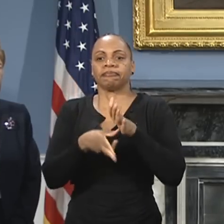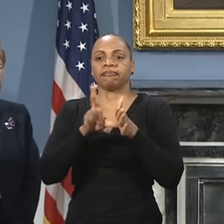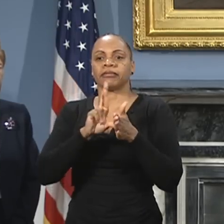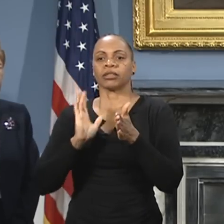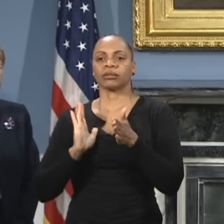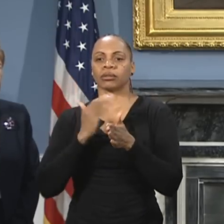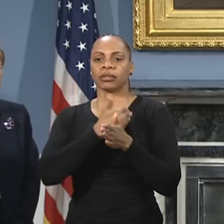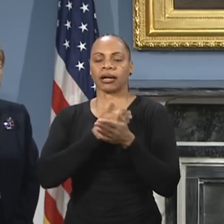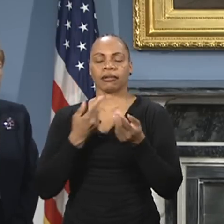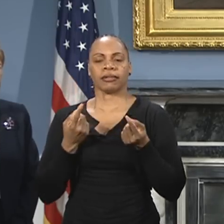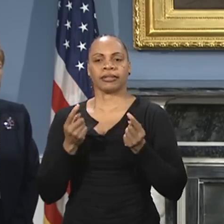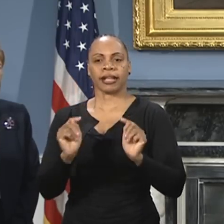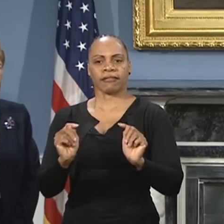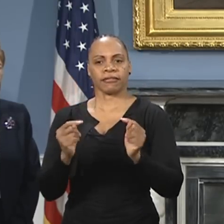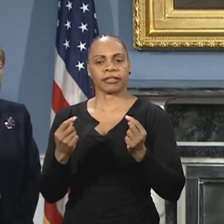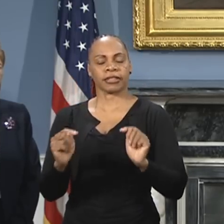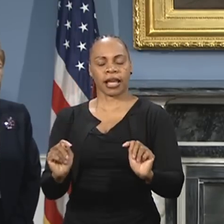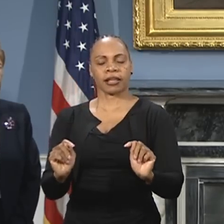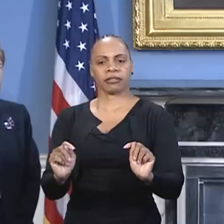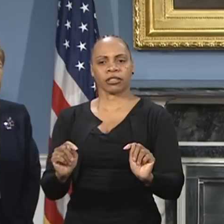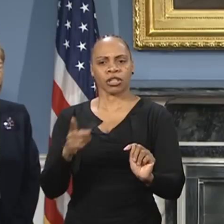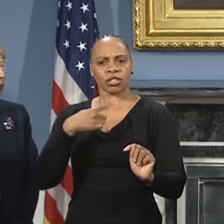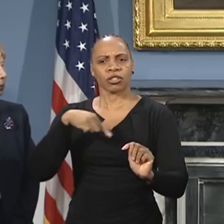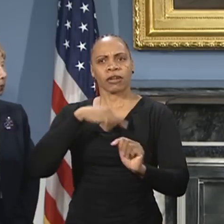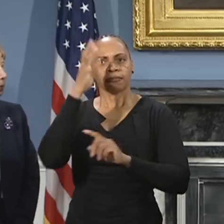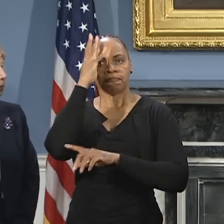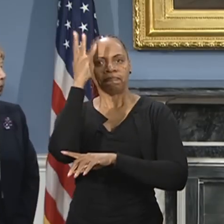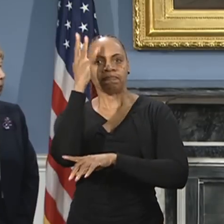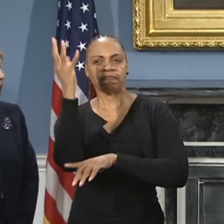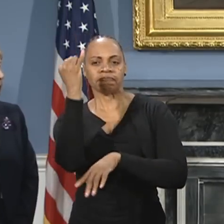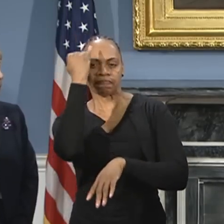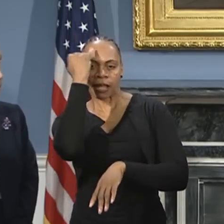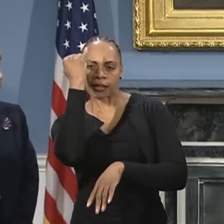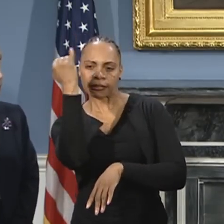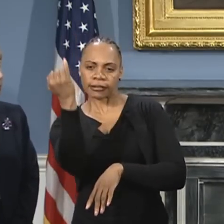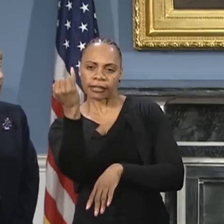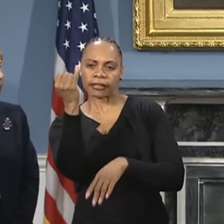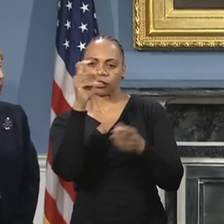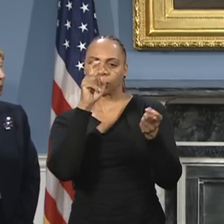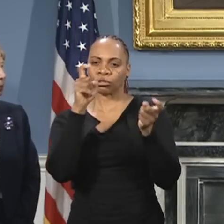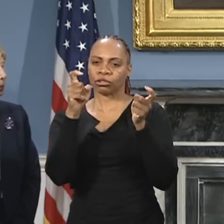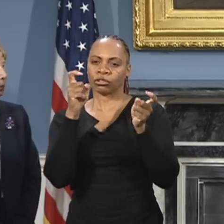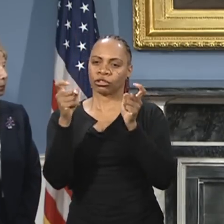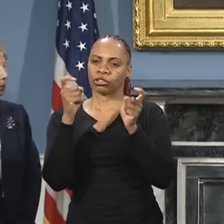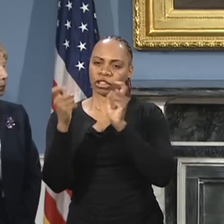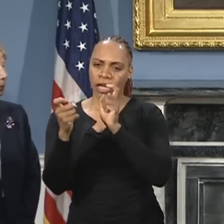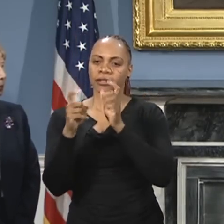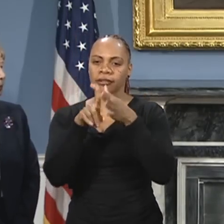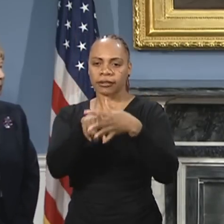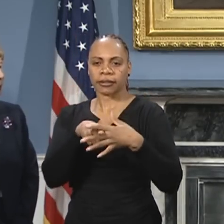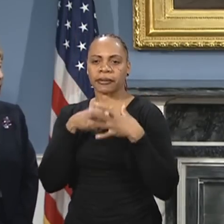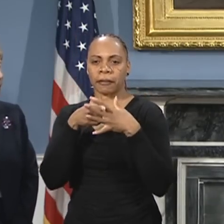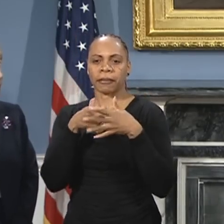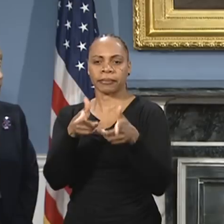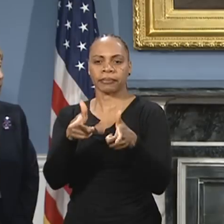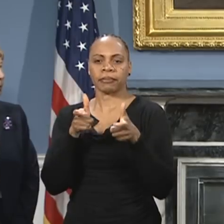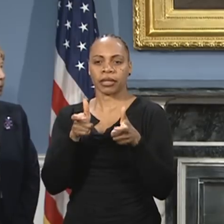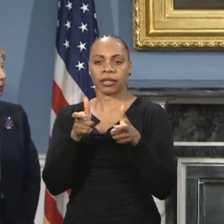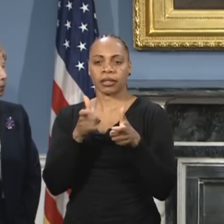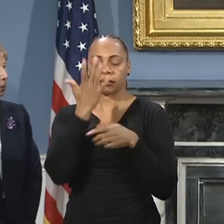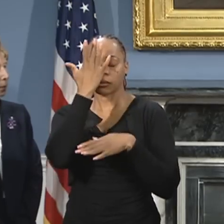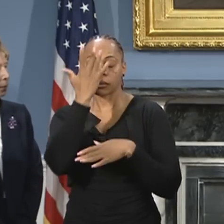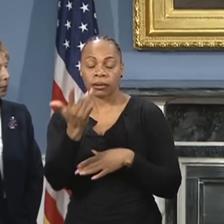efforts, and we've come up with some initial changes that we actually were able to implement right away to